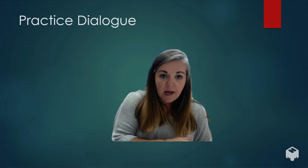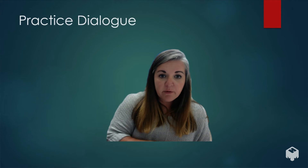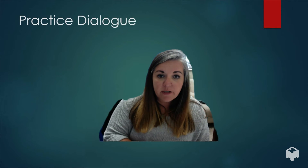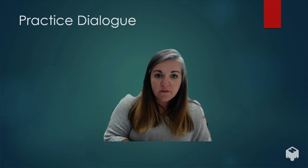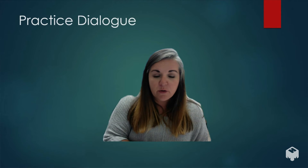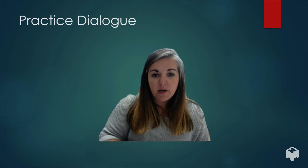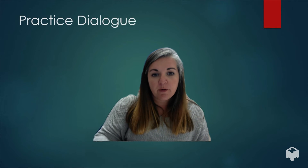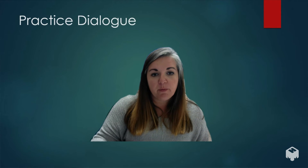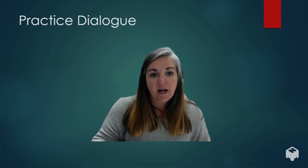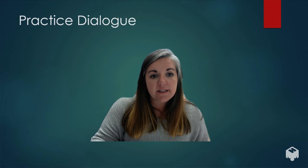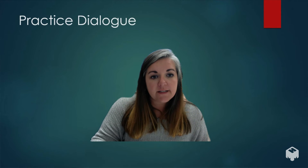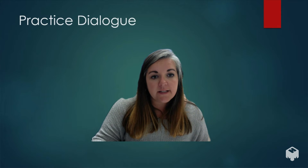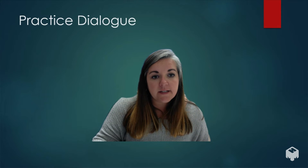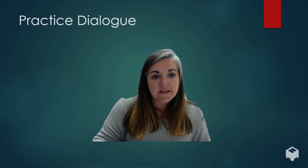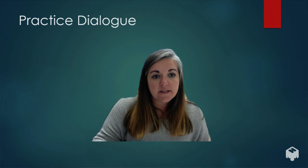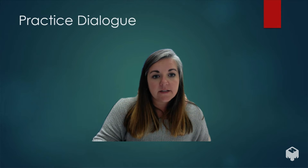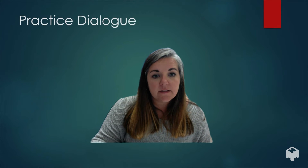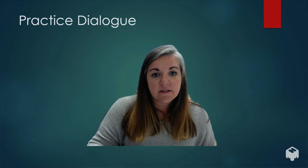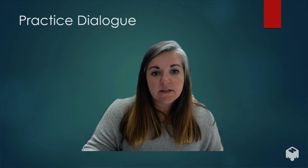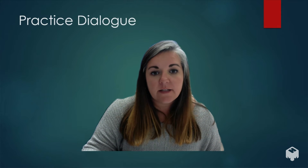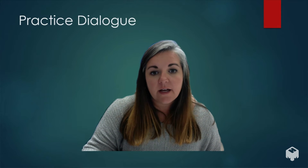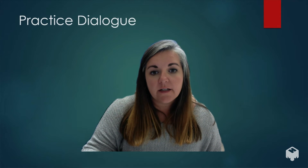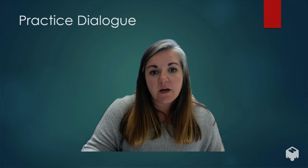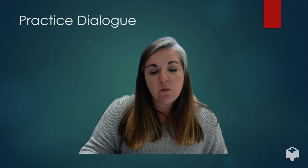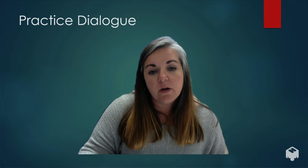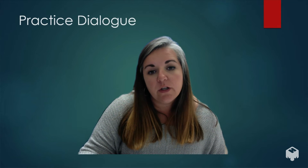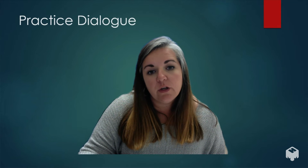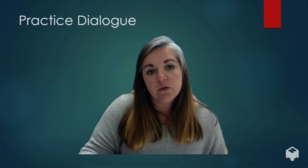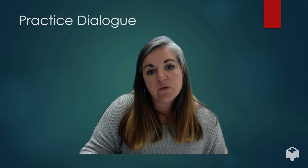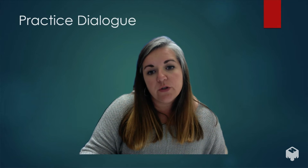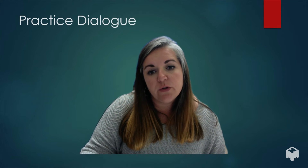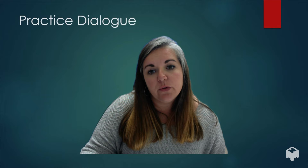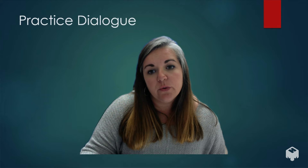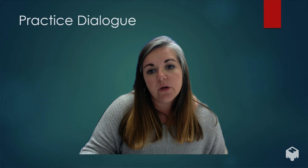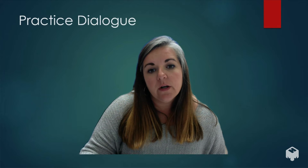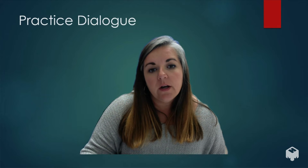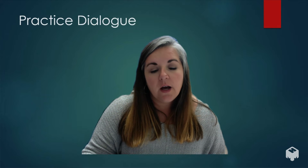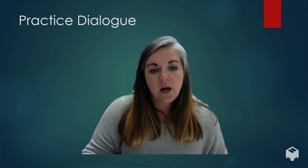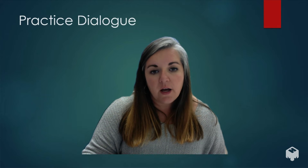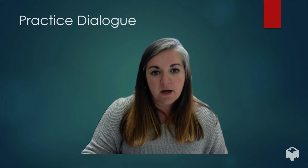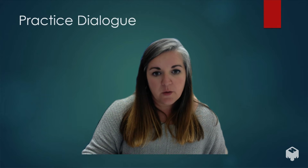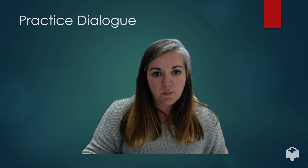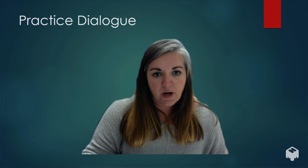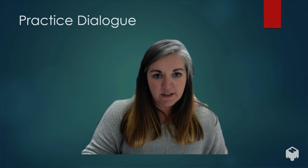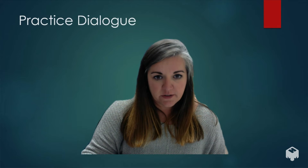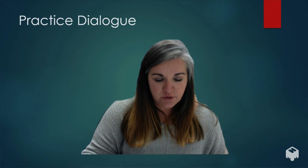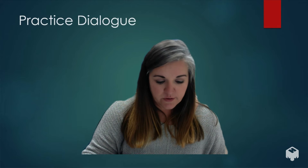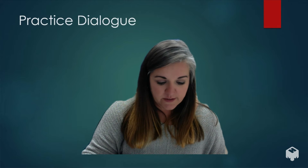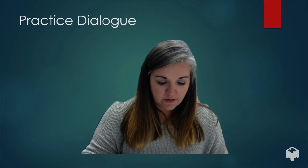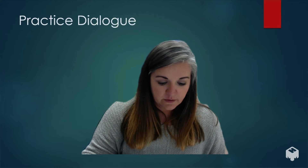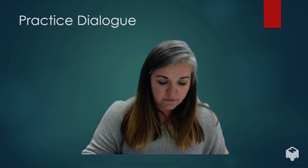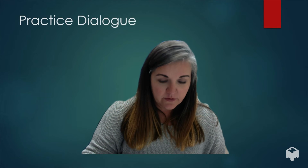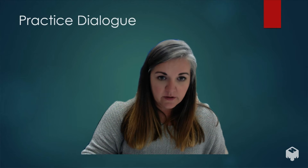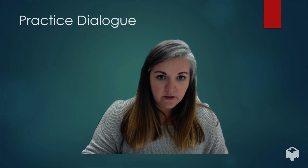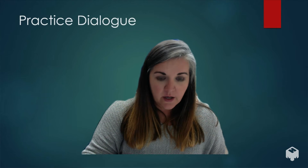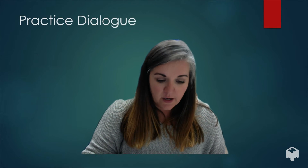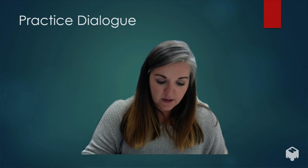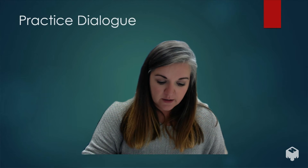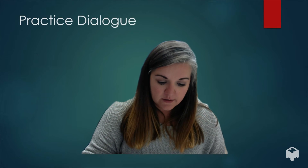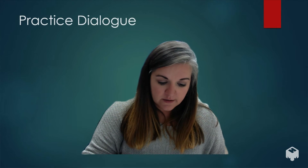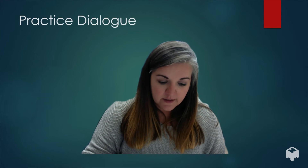All right, I'm going to give you a couple of practice sentences in sign. I want you to practice